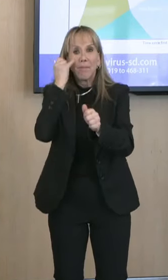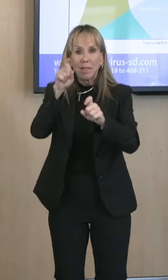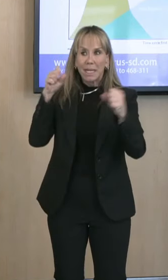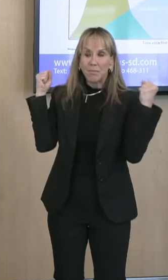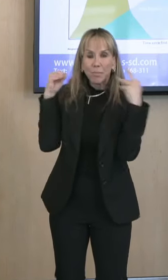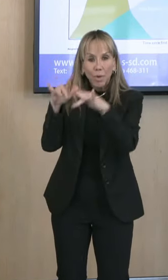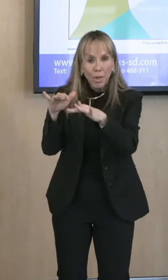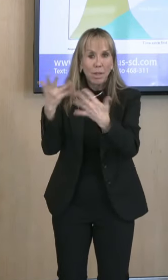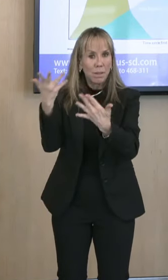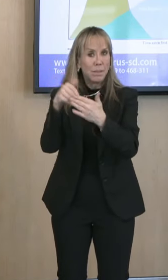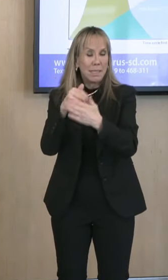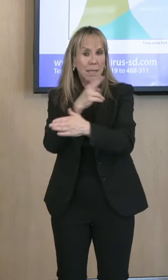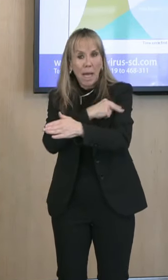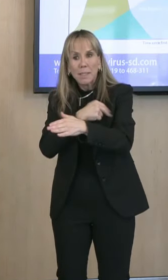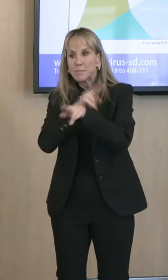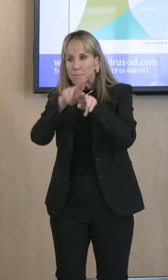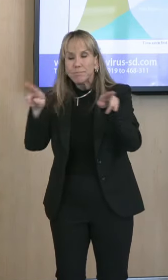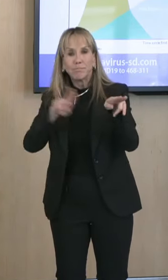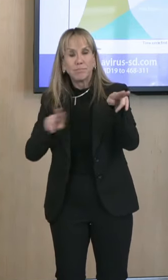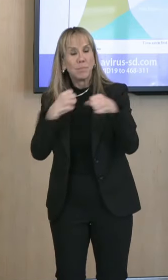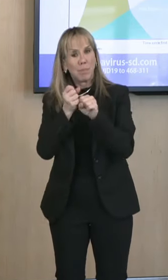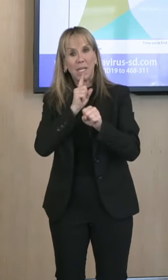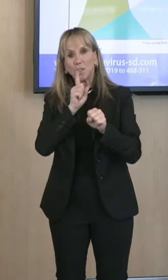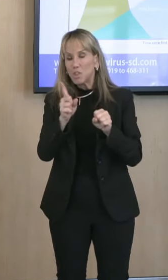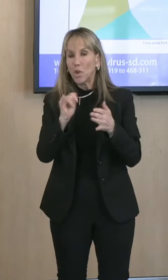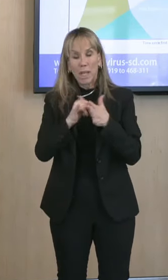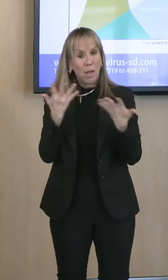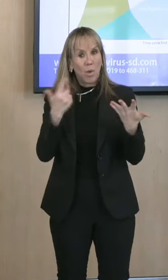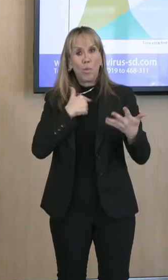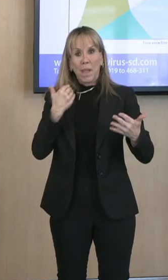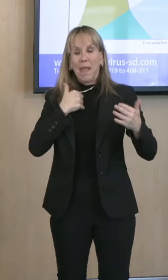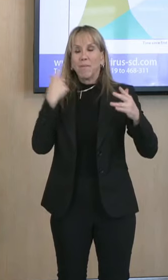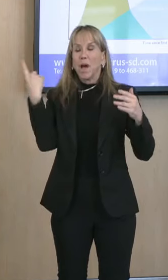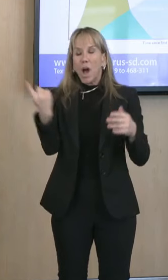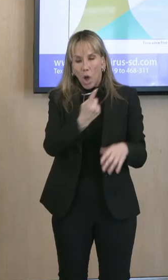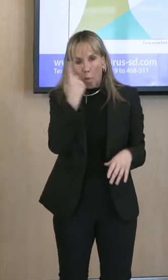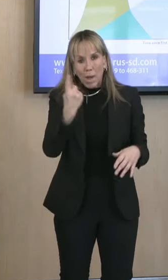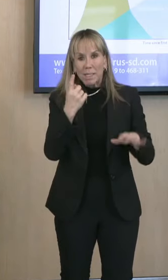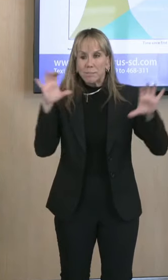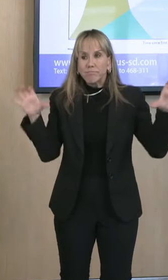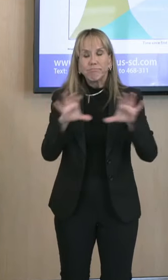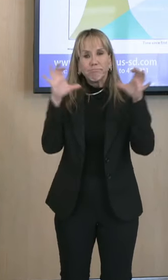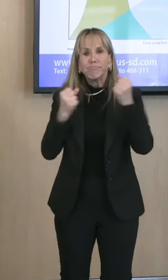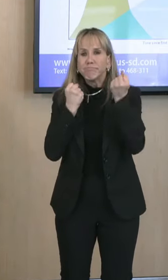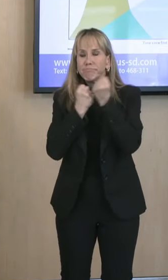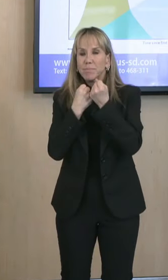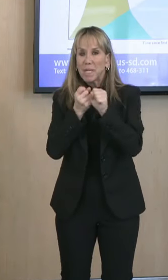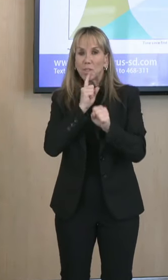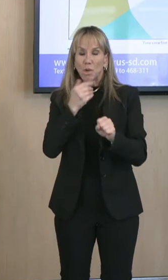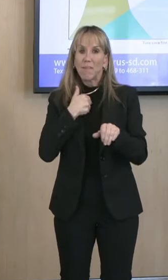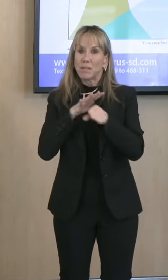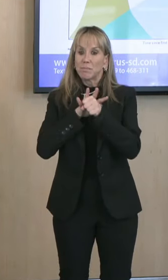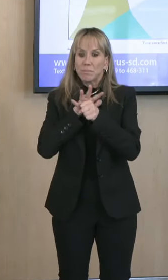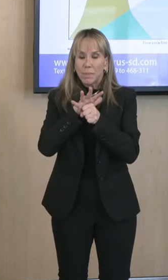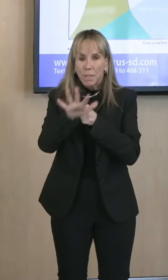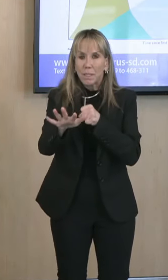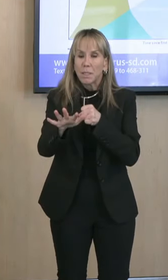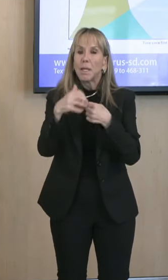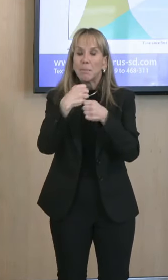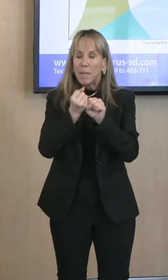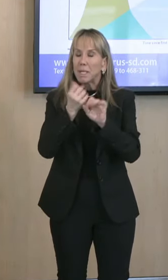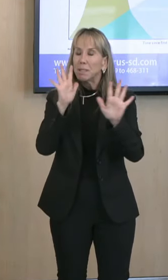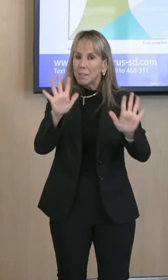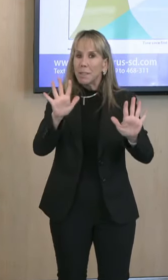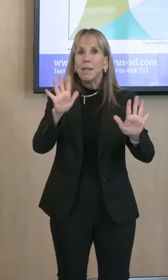all levels in order to make sure that we are always proactively positioned to make it